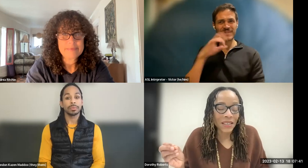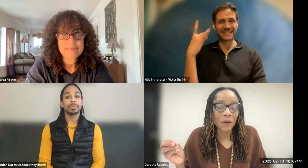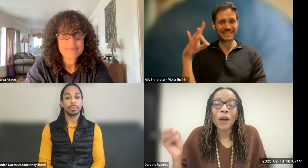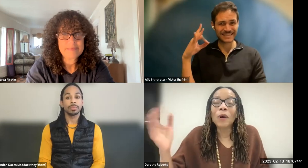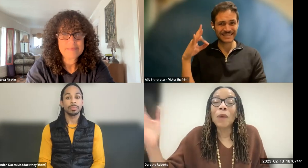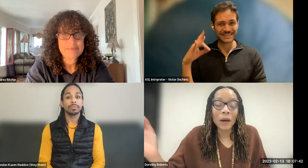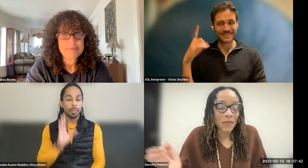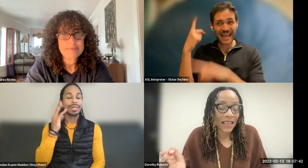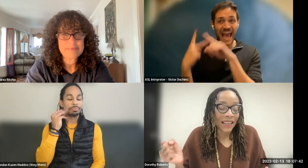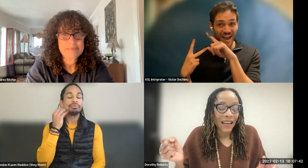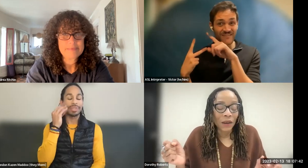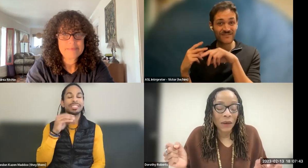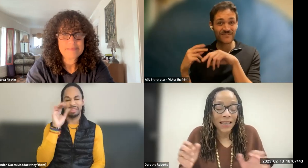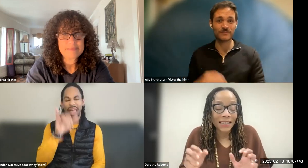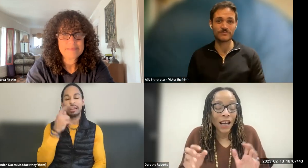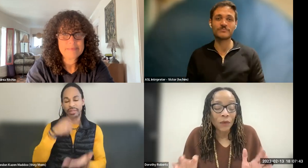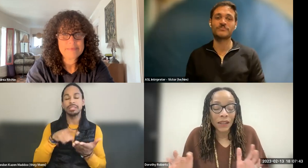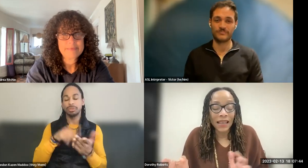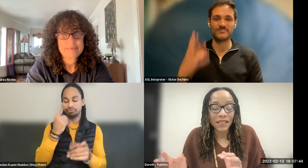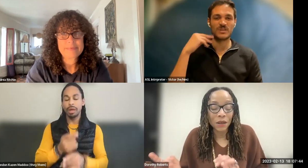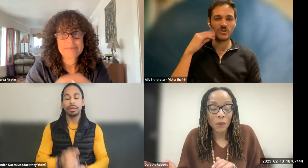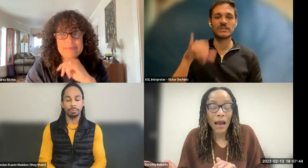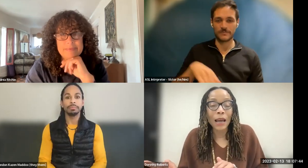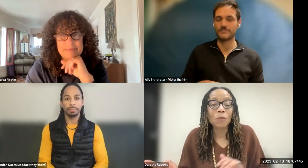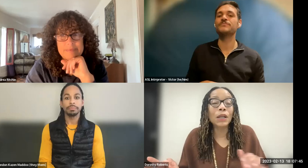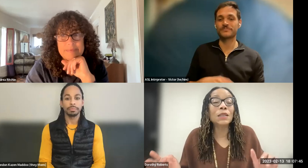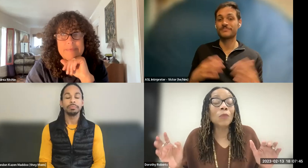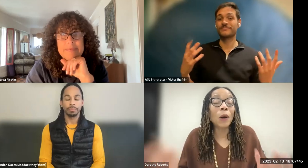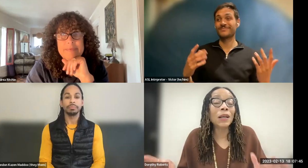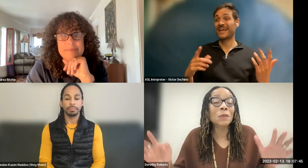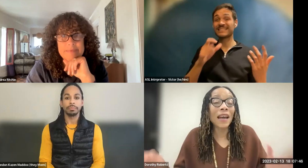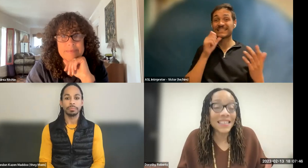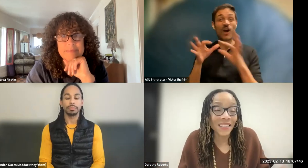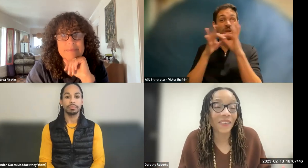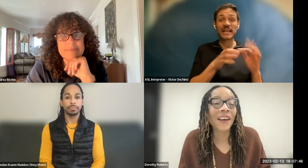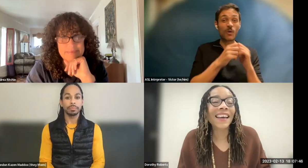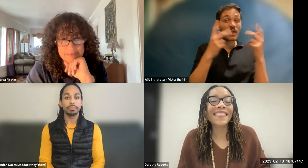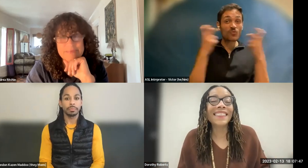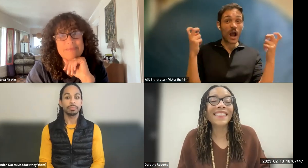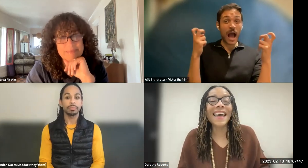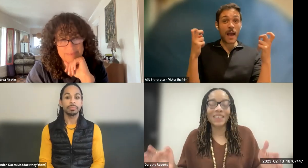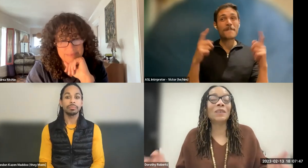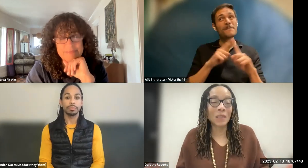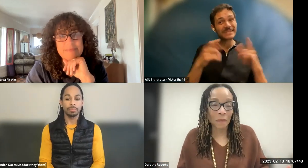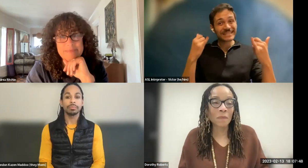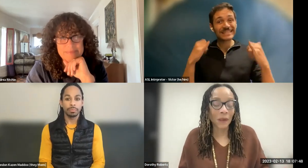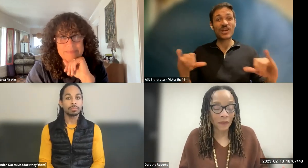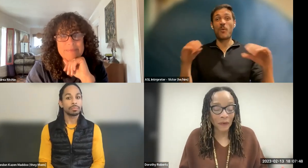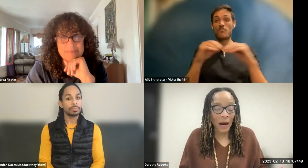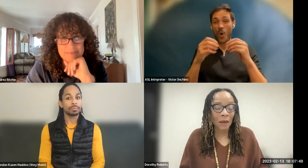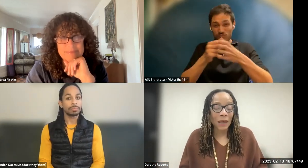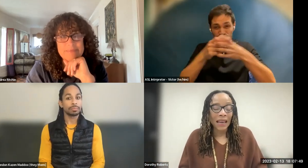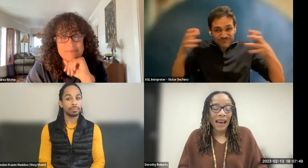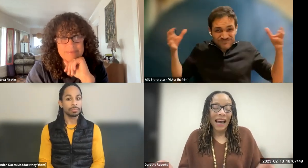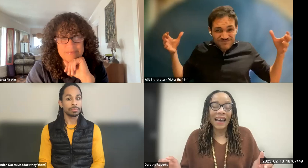powers of it. So when Mariame said, it's unrelated to crime, but it's more expansive than accusing people